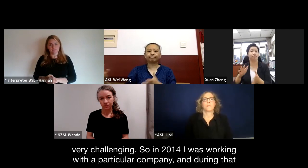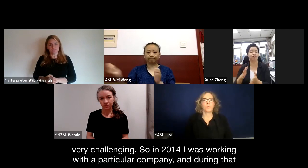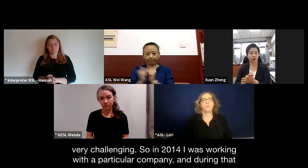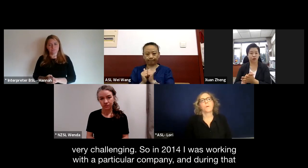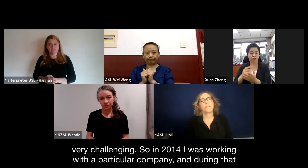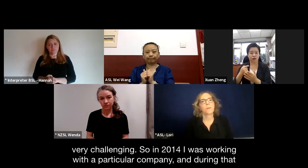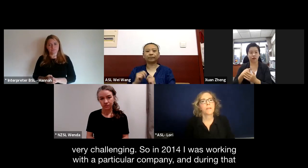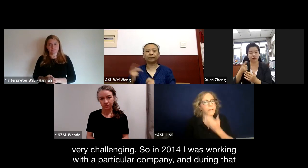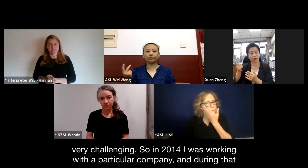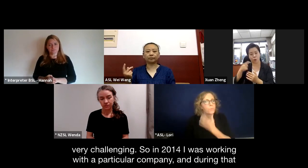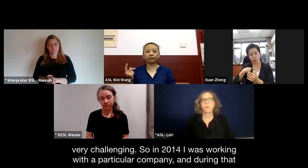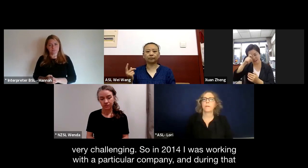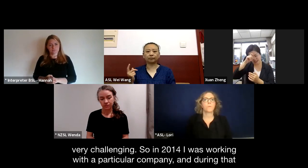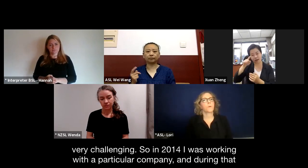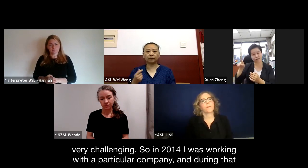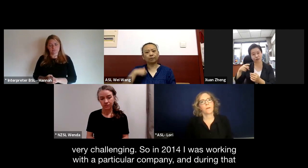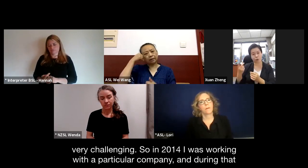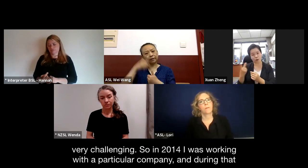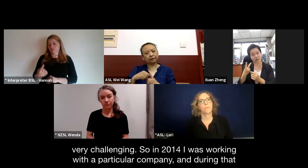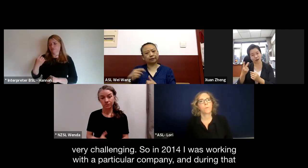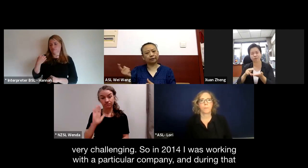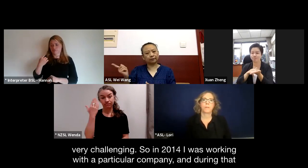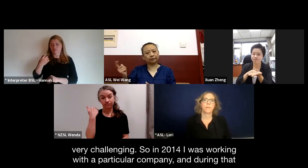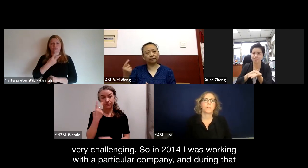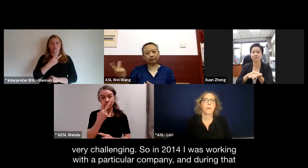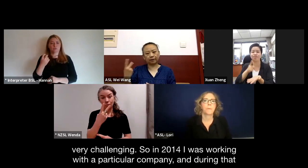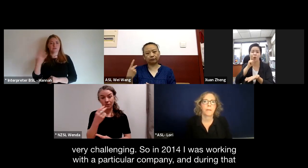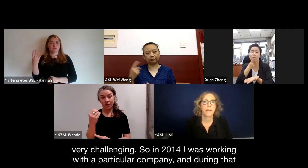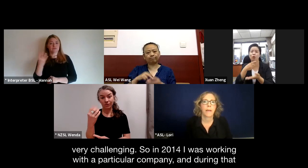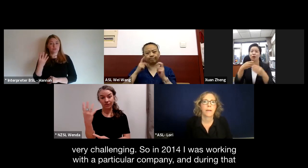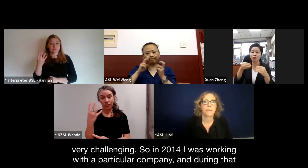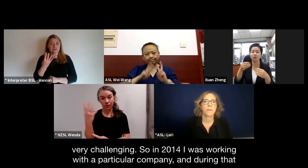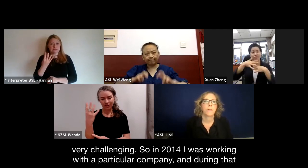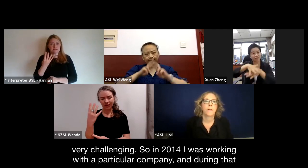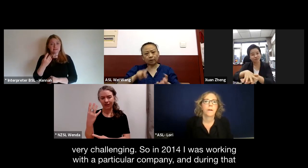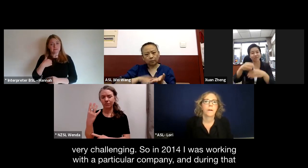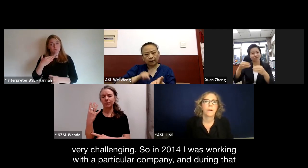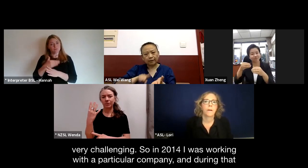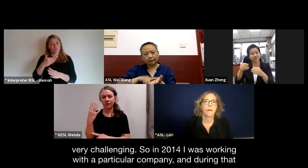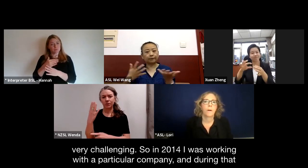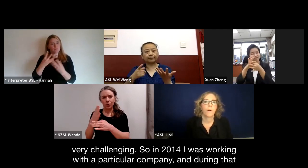So in 2014, I was working with a particular company. And